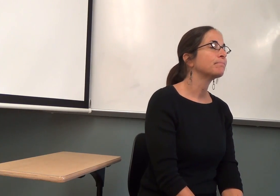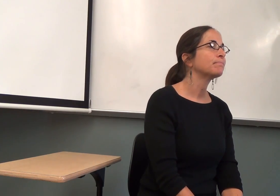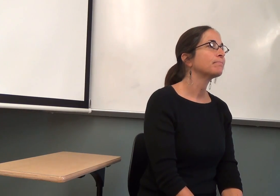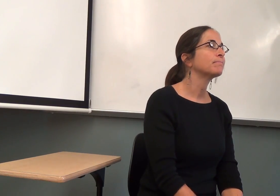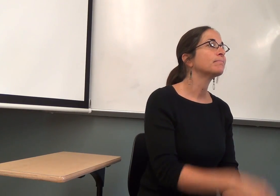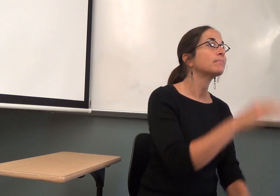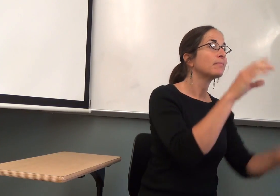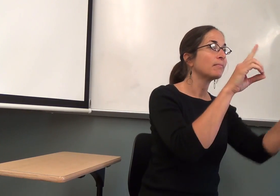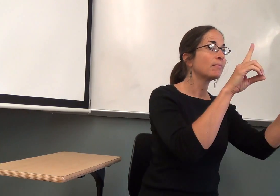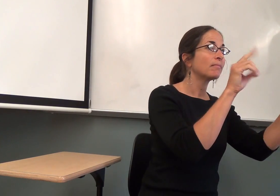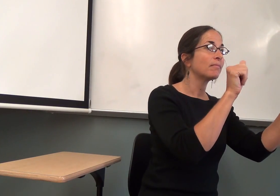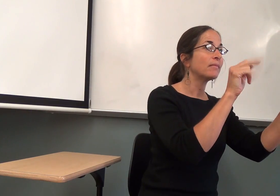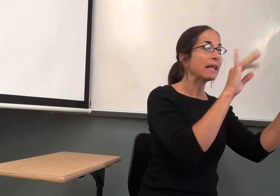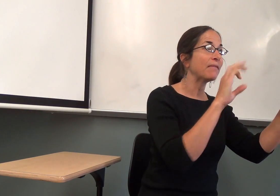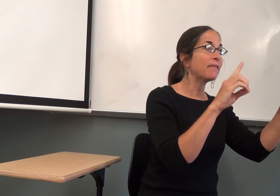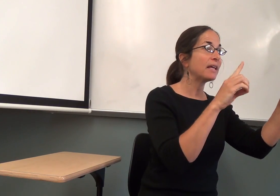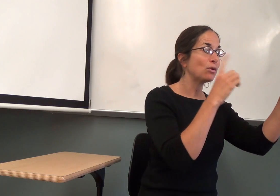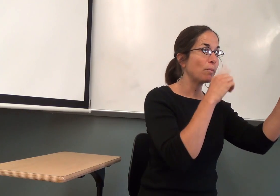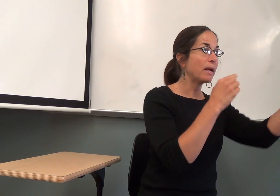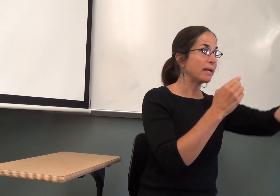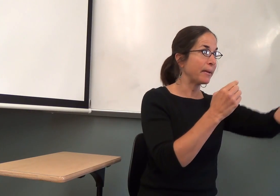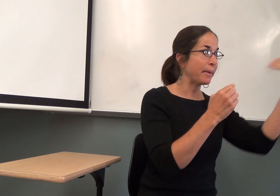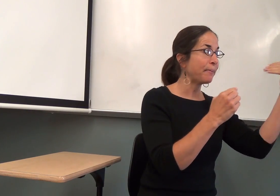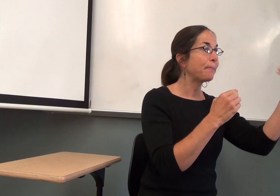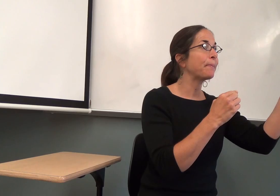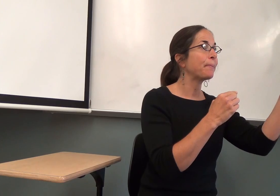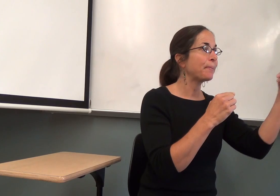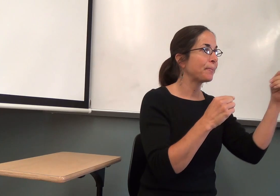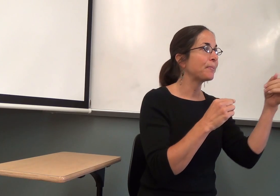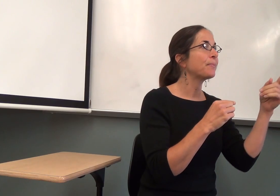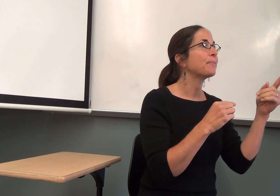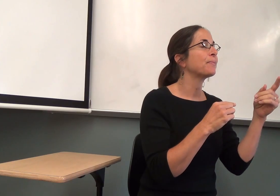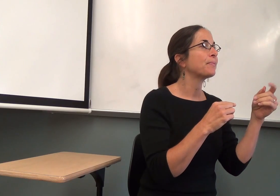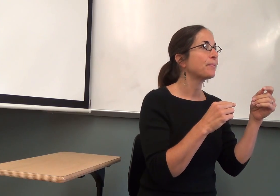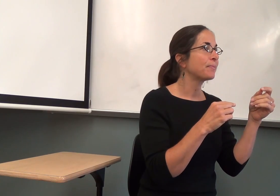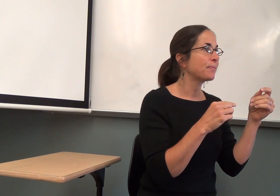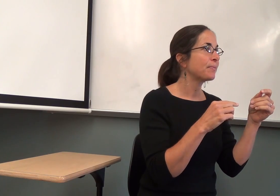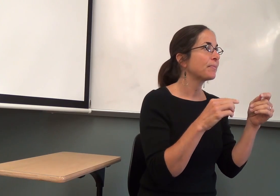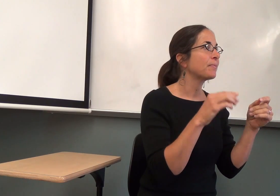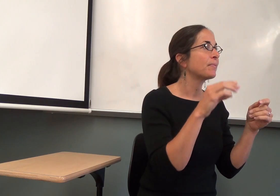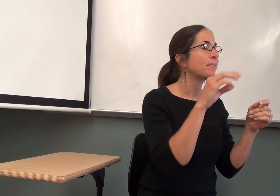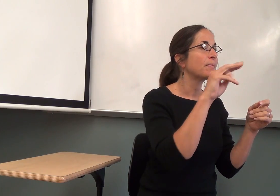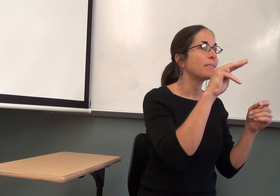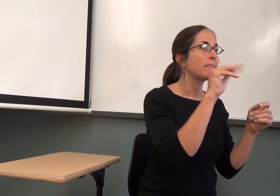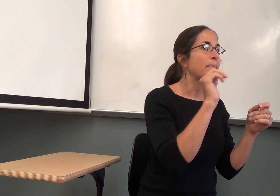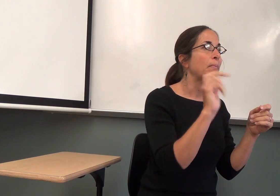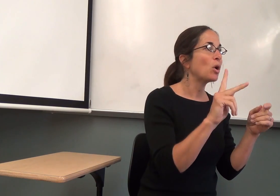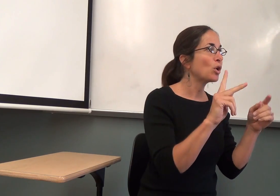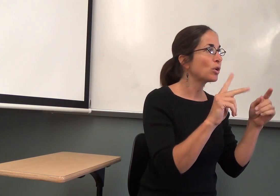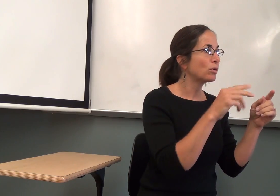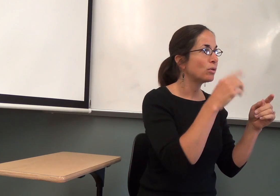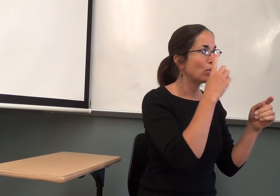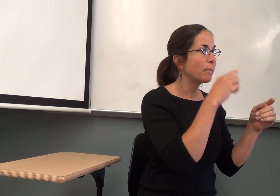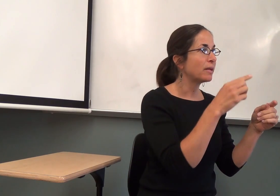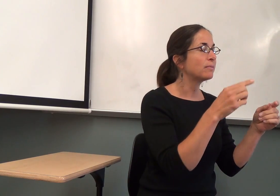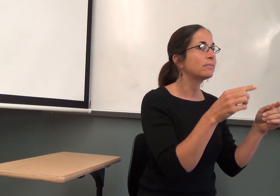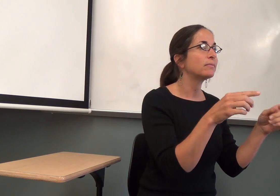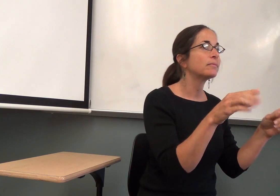David, come on up here. You need a partner. You, Mark, you need a partner, right? Can you work with Sandra?